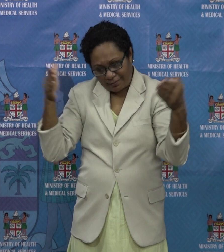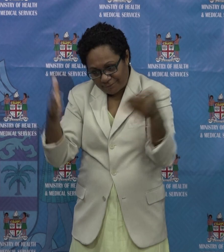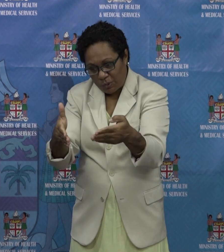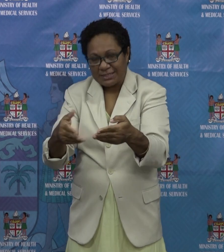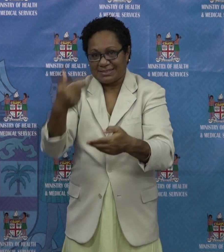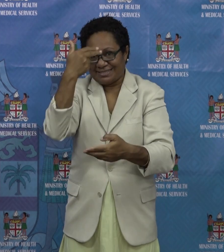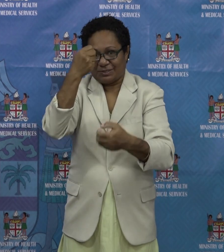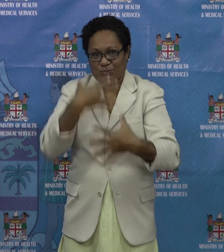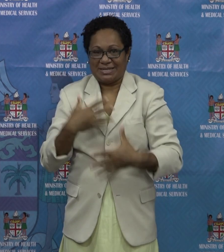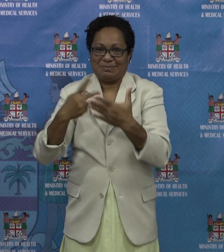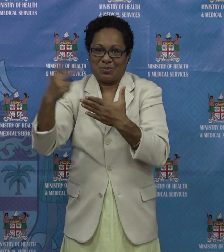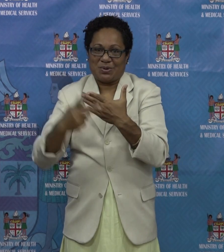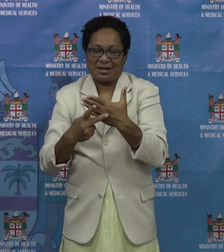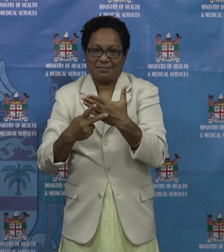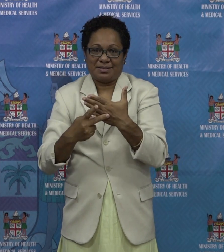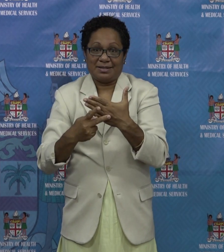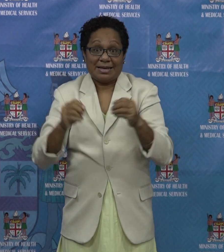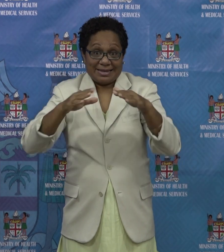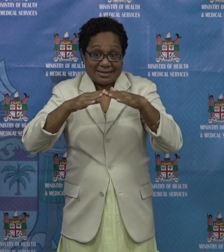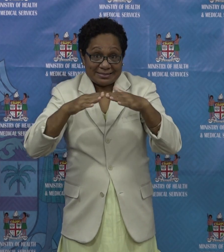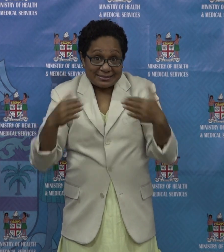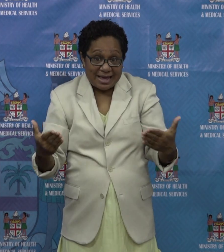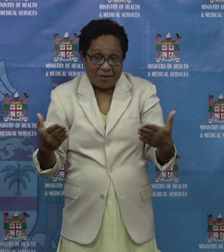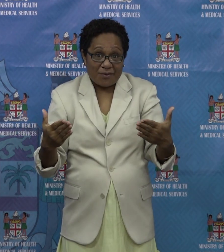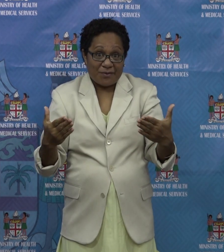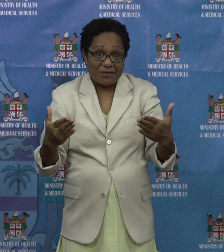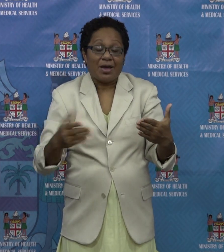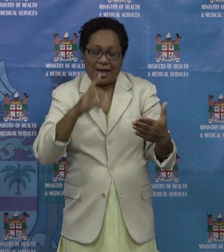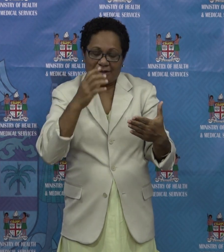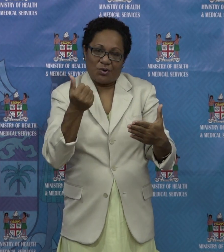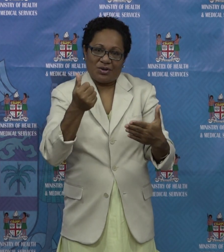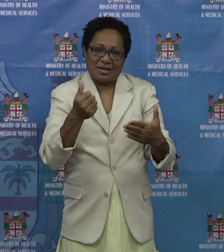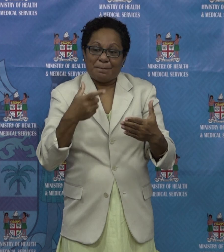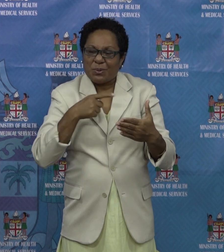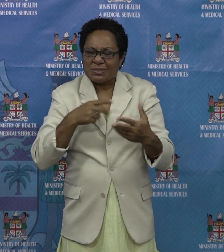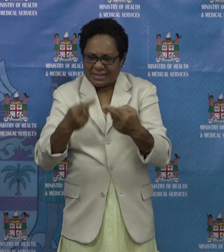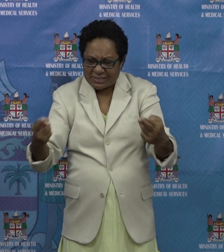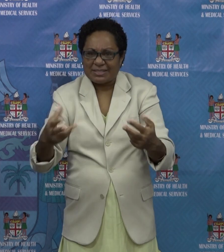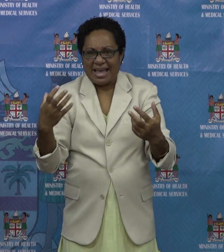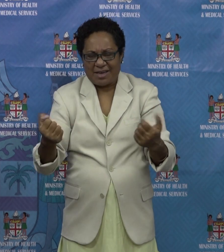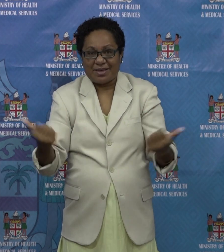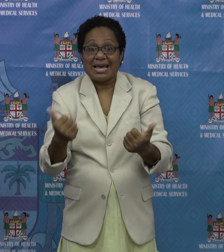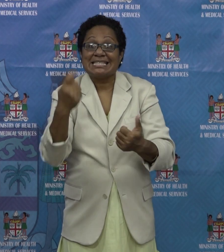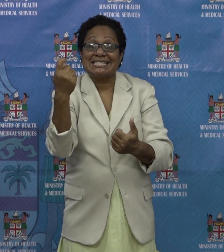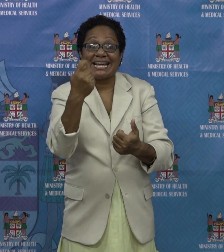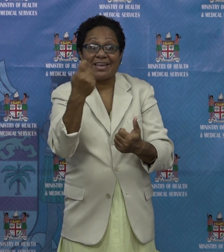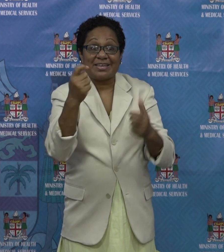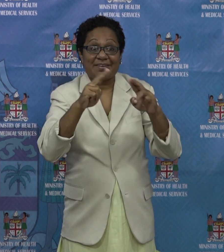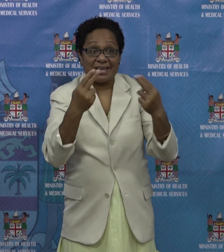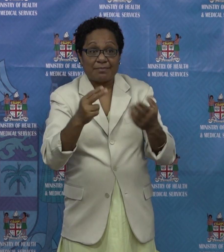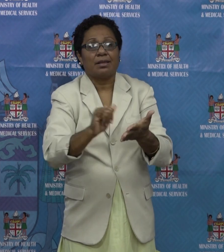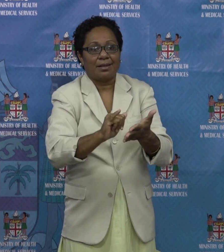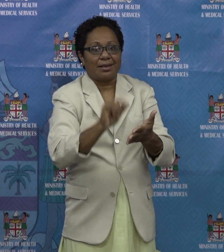things have evolved, I have allowed quite a few people to go out. The Serevi family was not the only family that I allowed out.